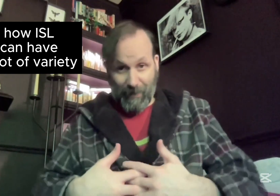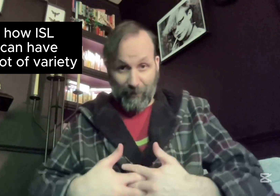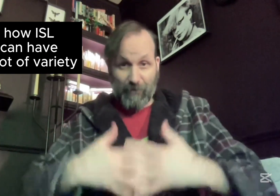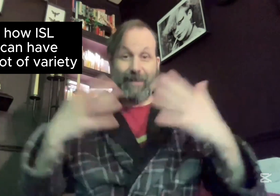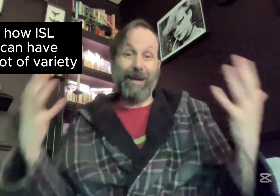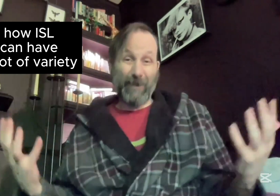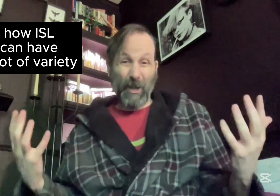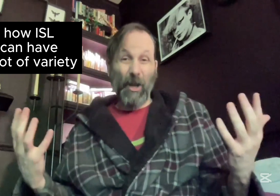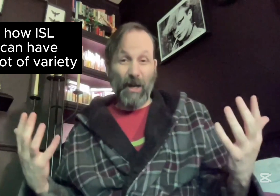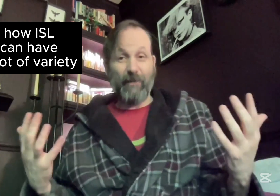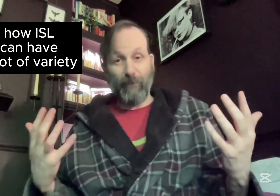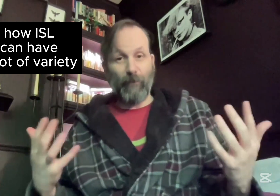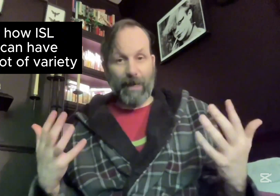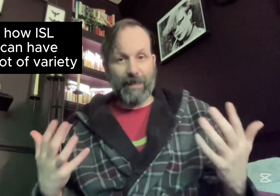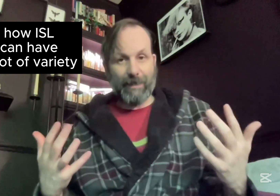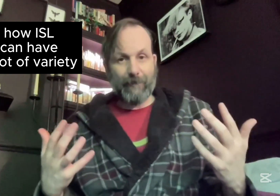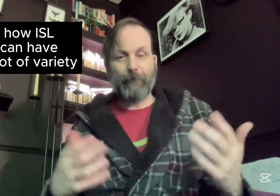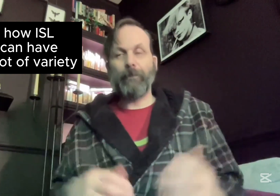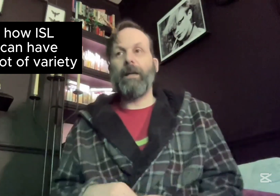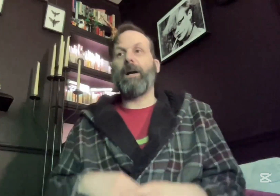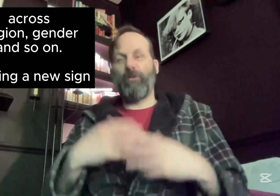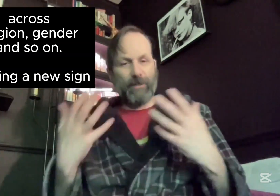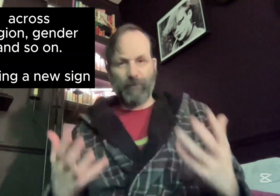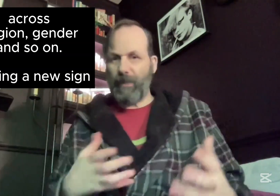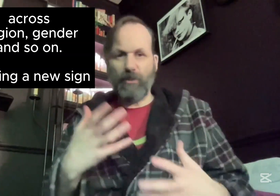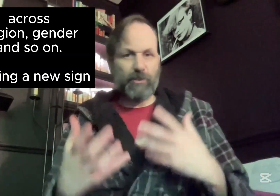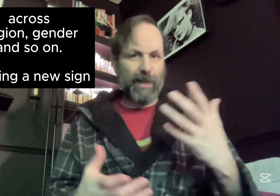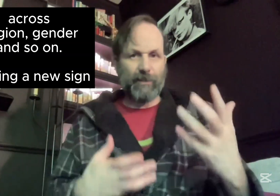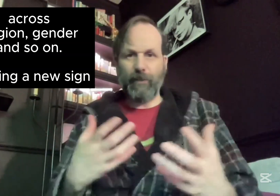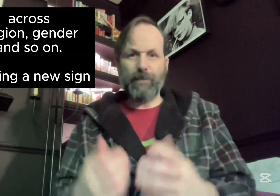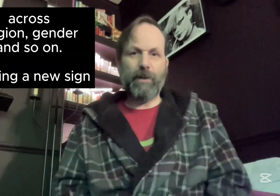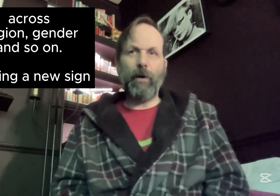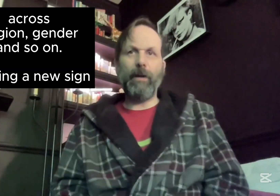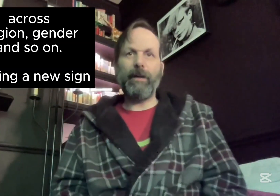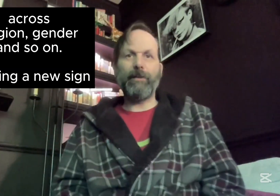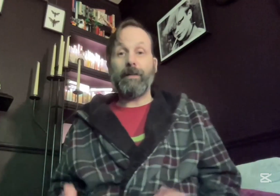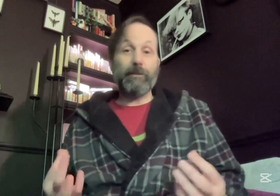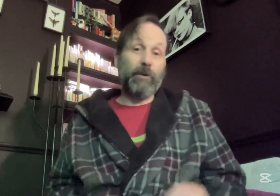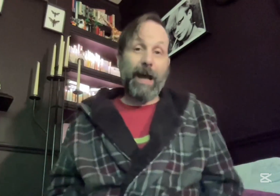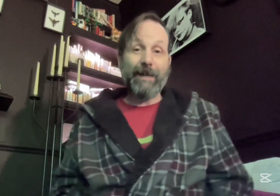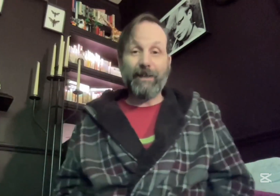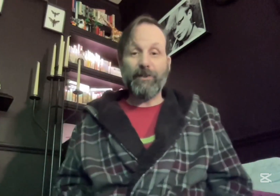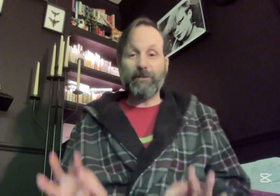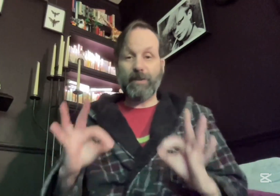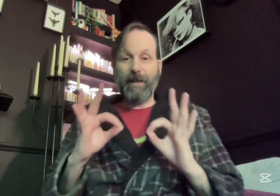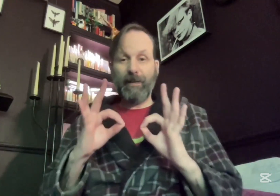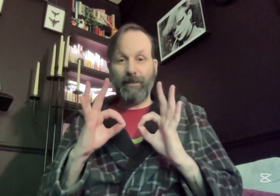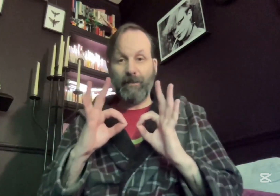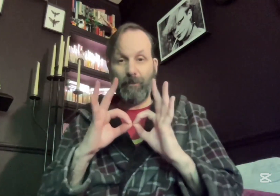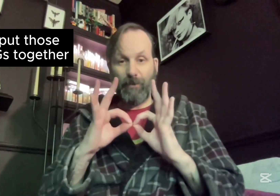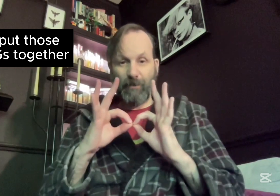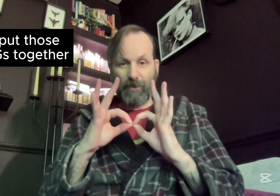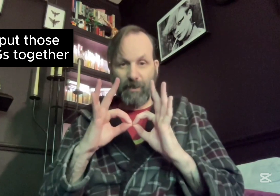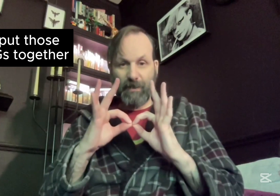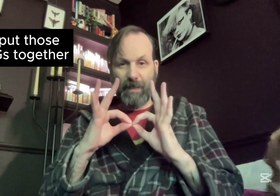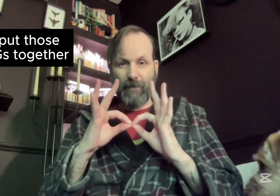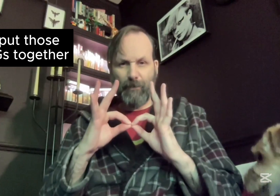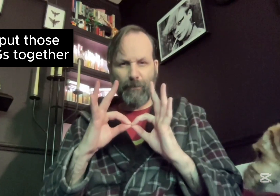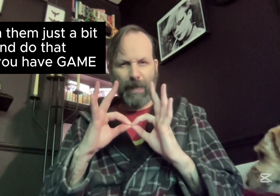Sign Language can have a lot of variety across region, gender, and so on. On adding a new sign, put those G's together,